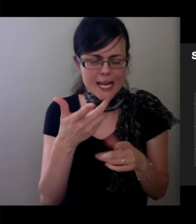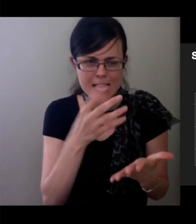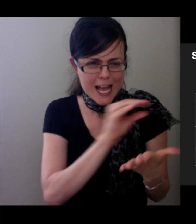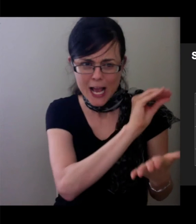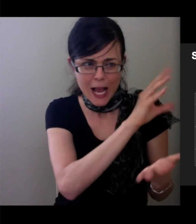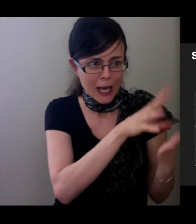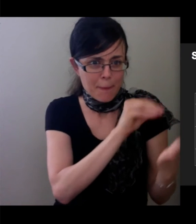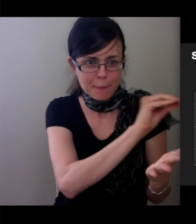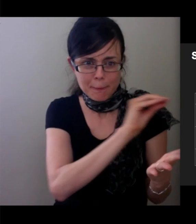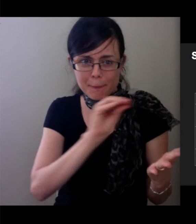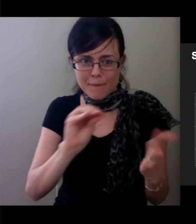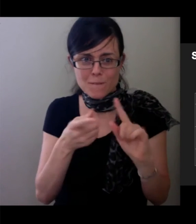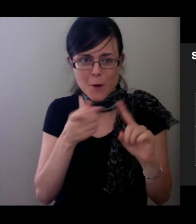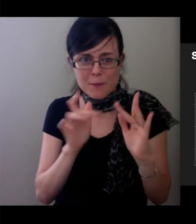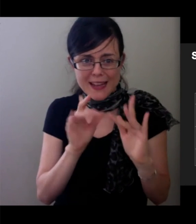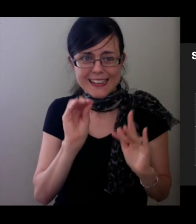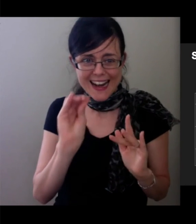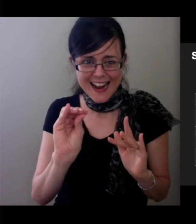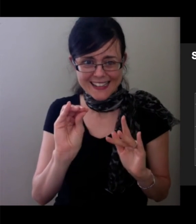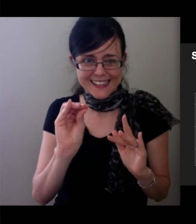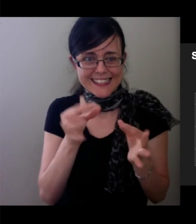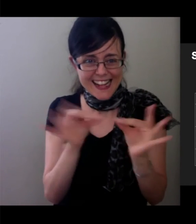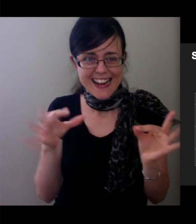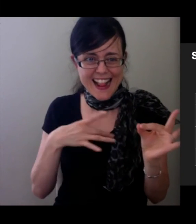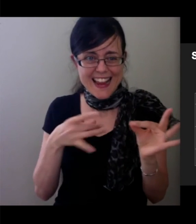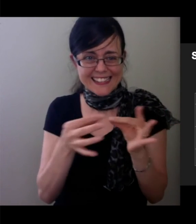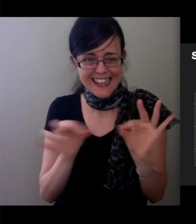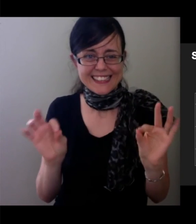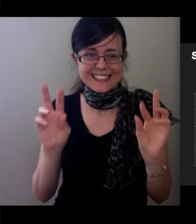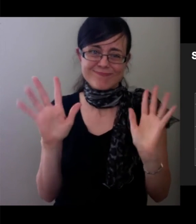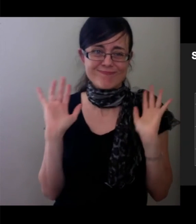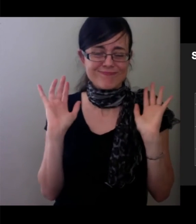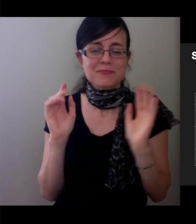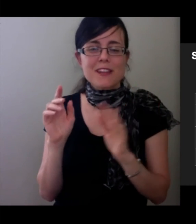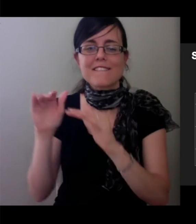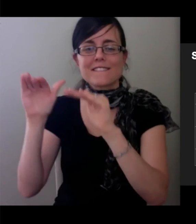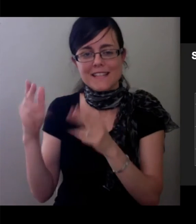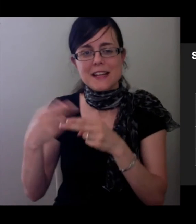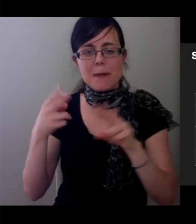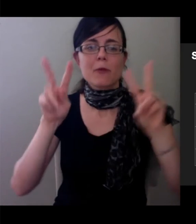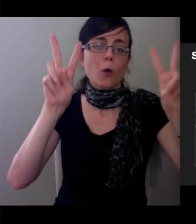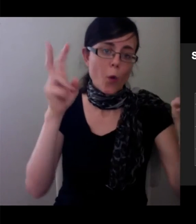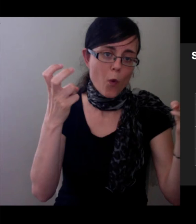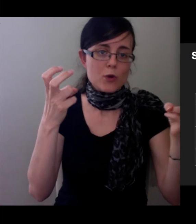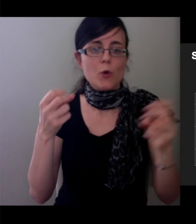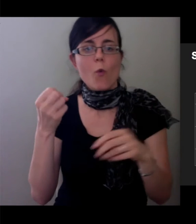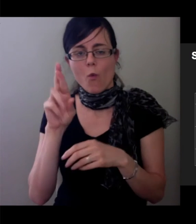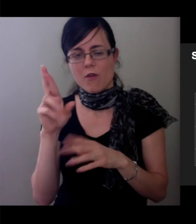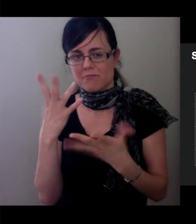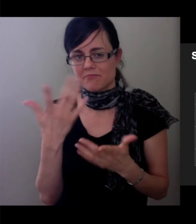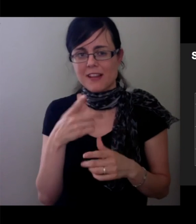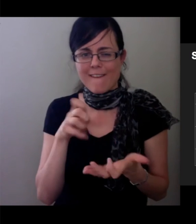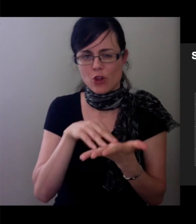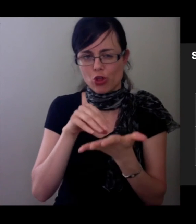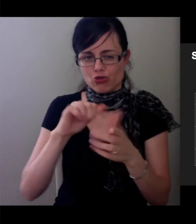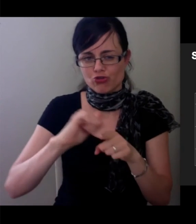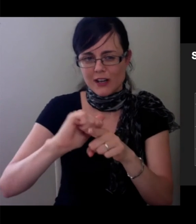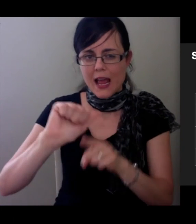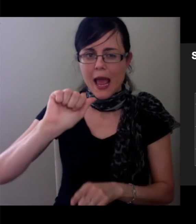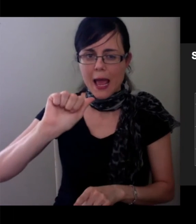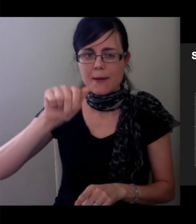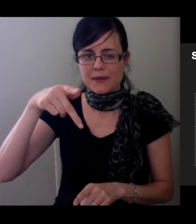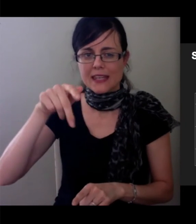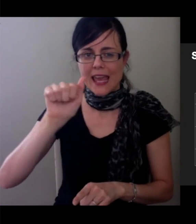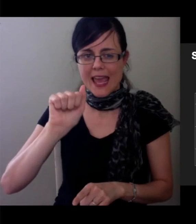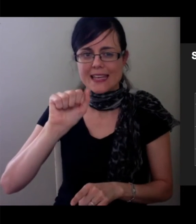exact information from the internet without citing it. So you have to practice citing. If there's a sentence that you like, that's fine. You just need to cite